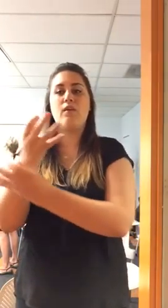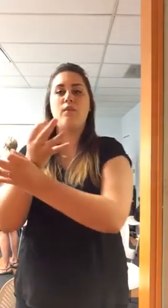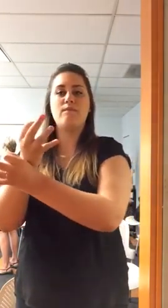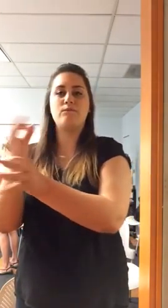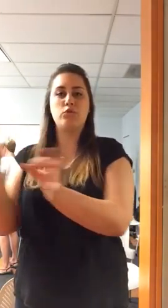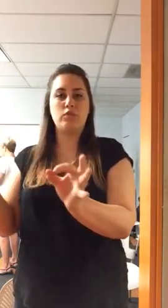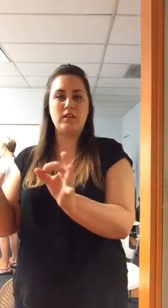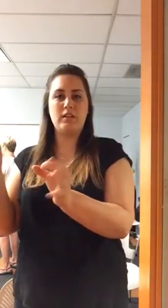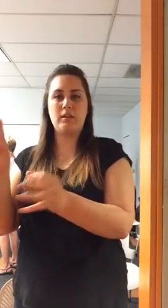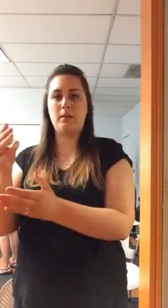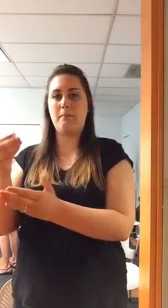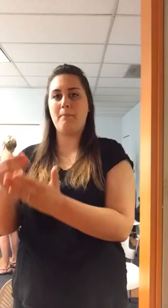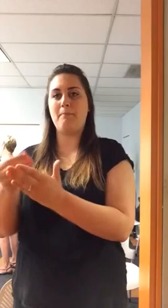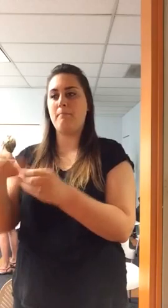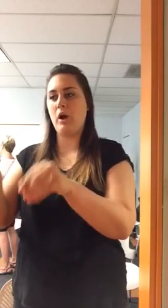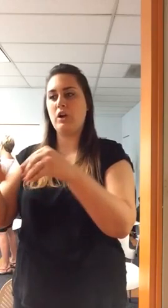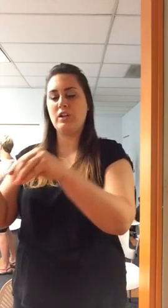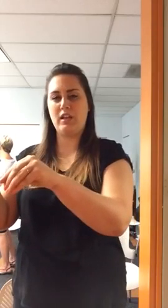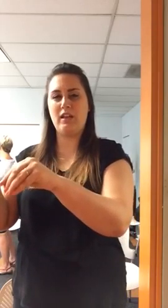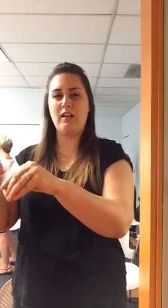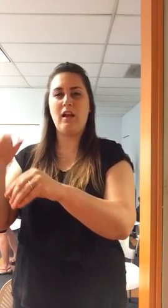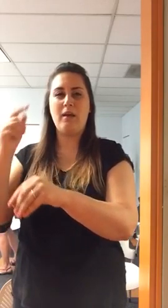I could use. I was actually thinking of a French term.